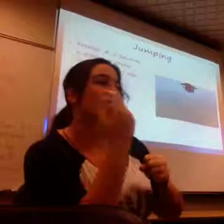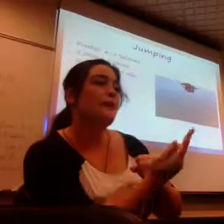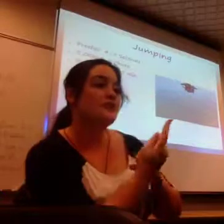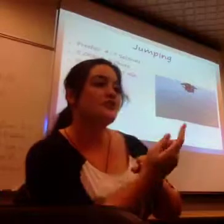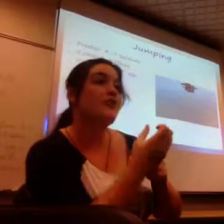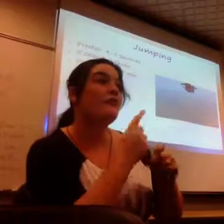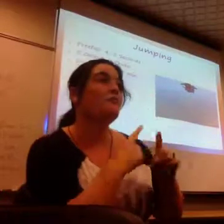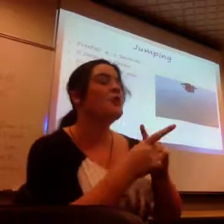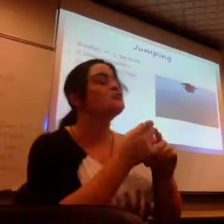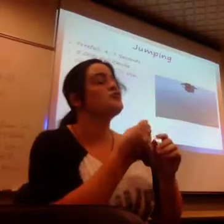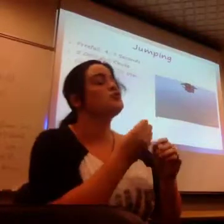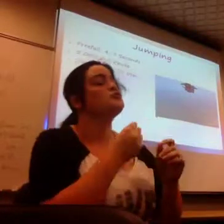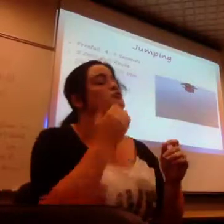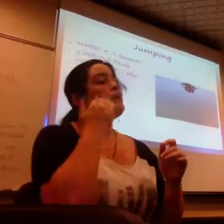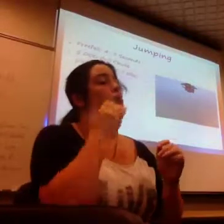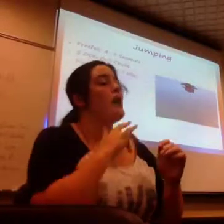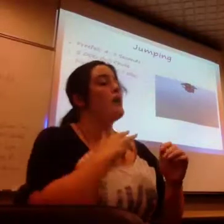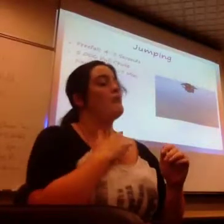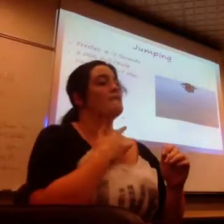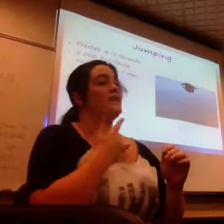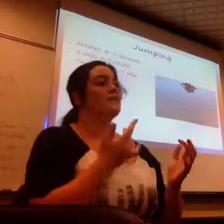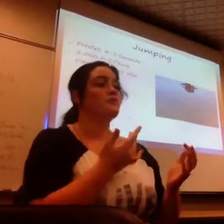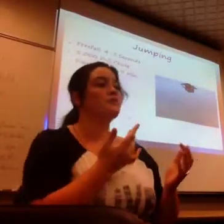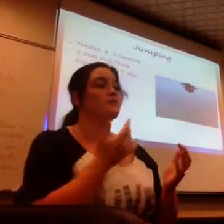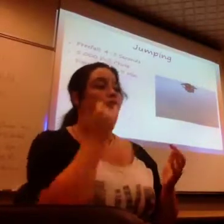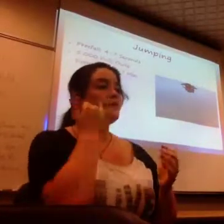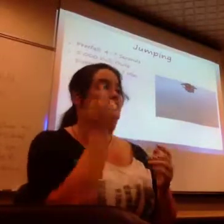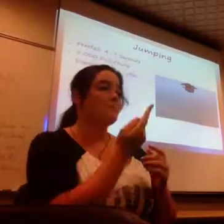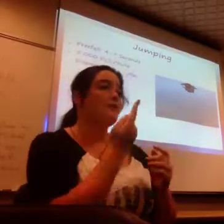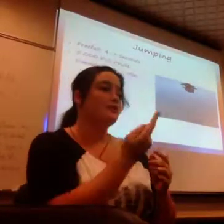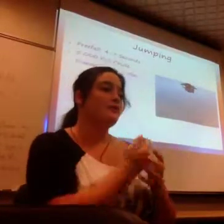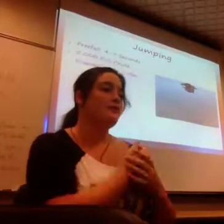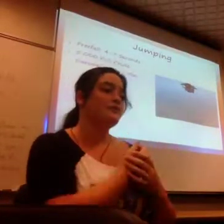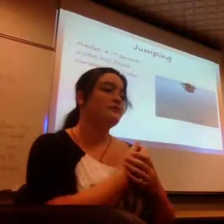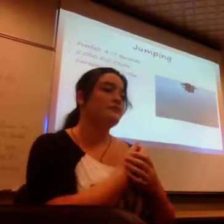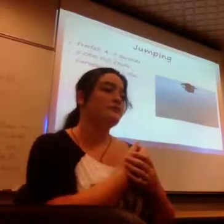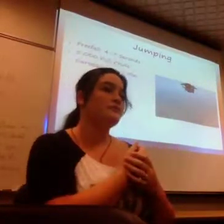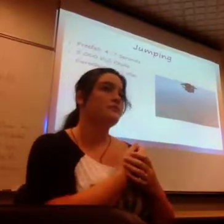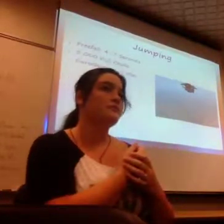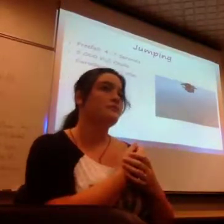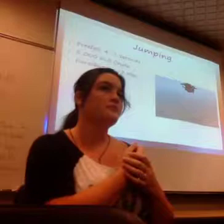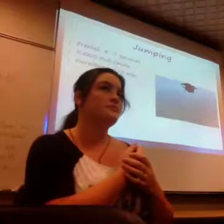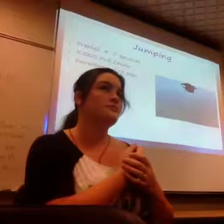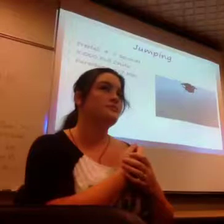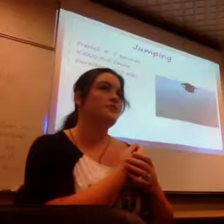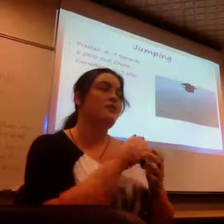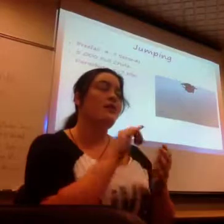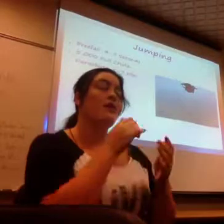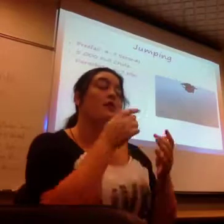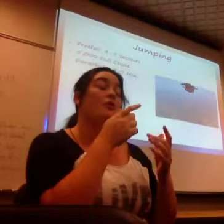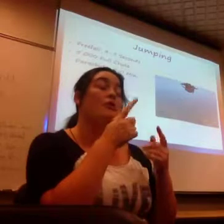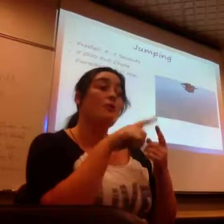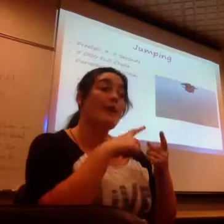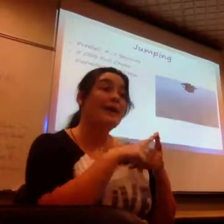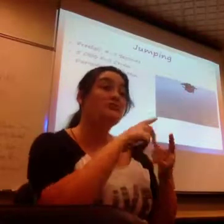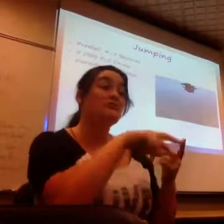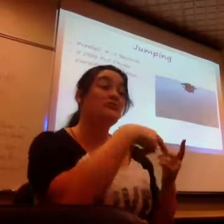that part will last about 30 seconds. And it's the craziest feeling because you don't feel like you're